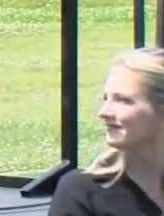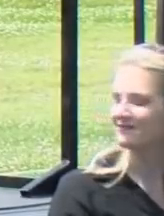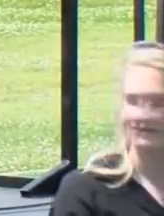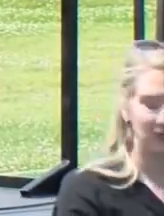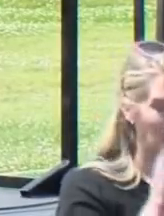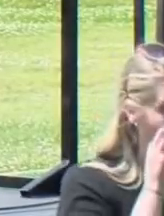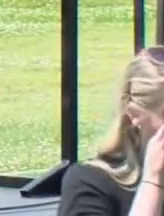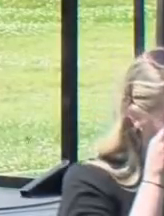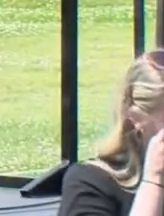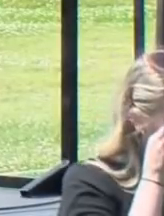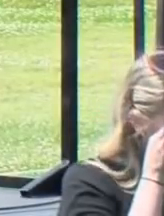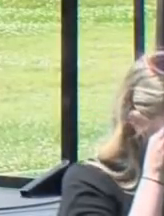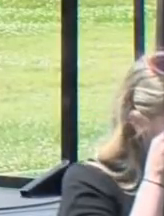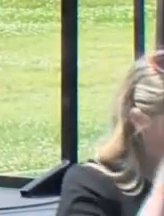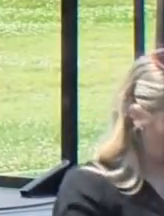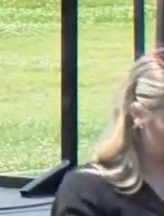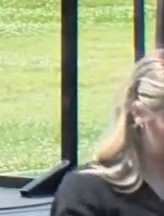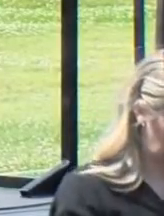James G. Conyo.